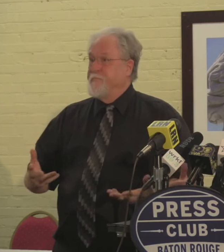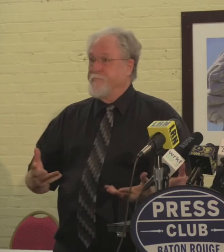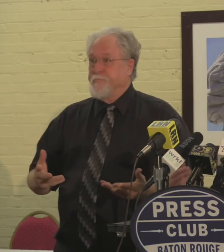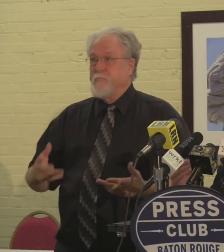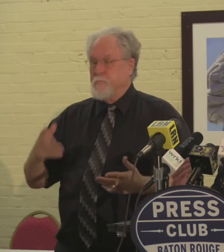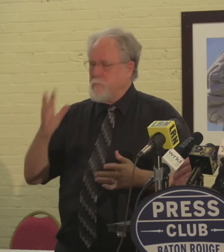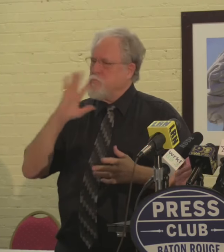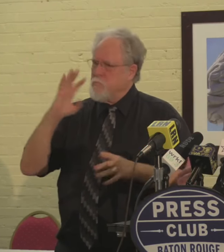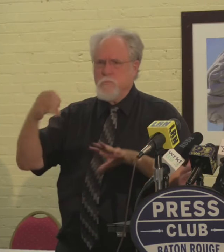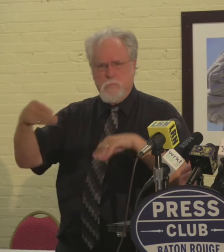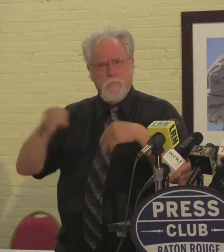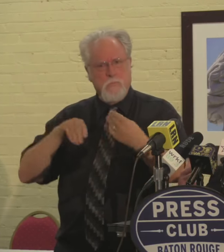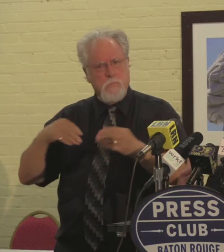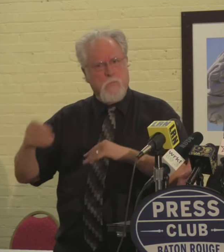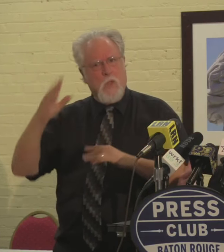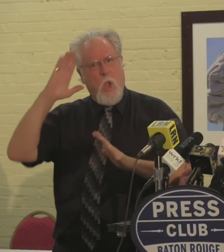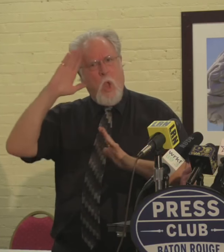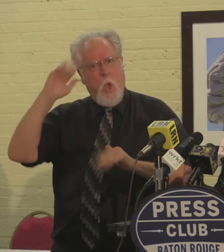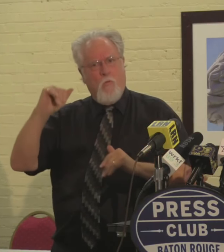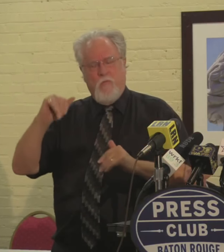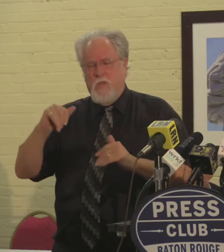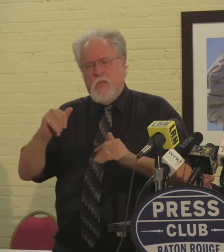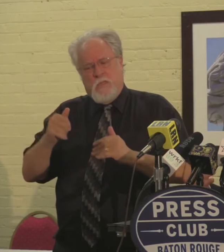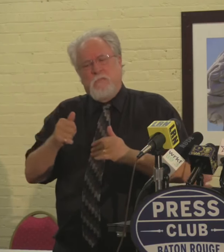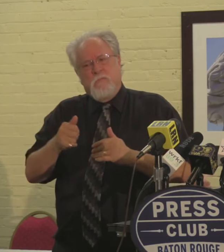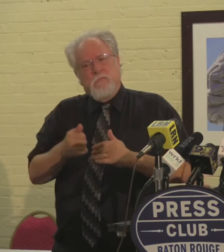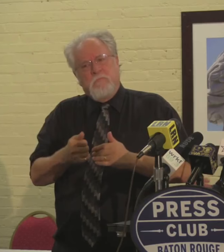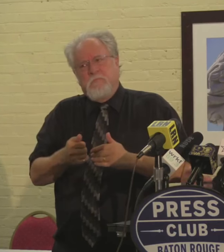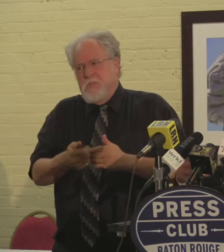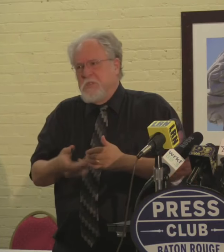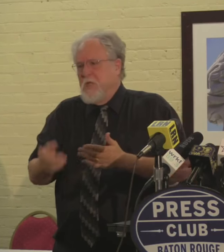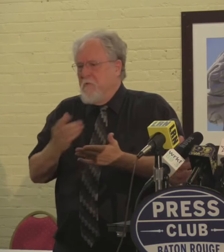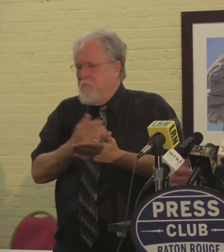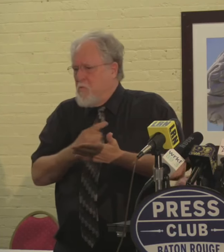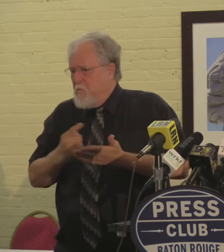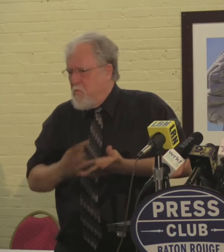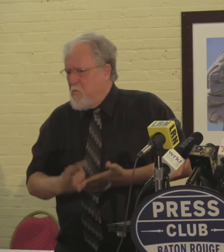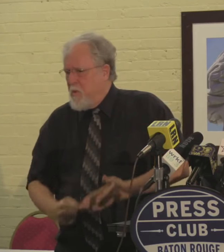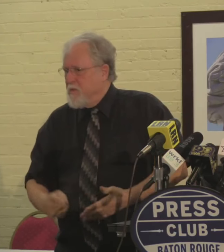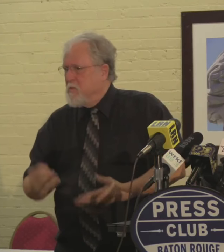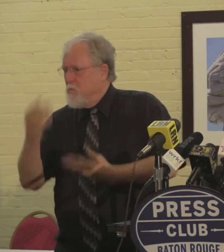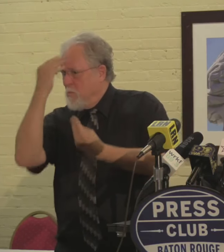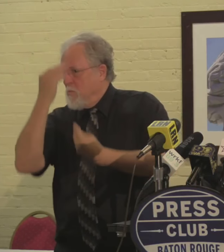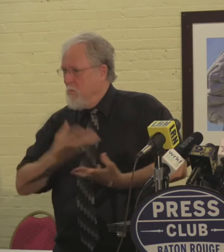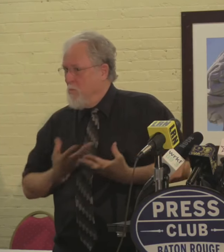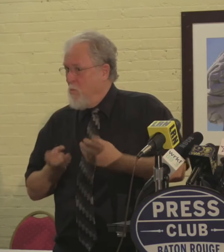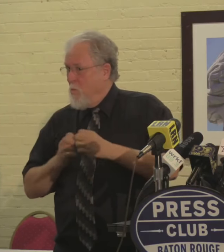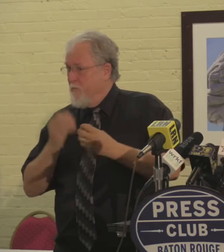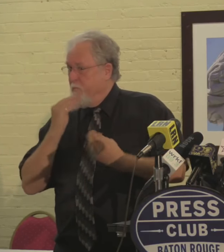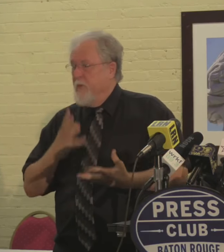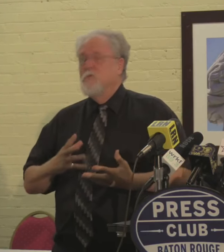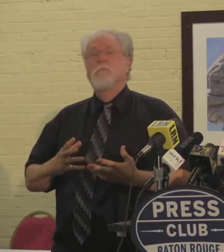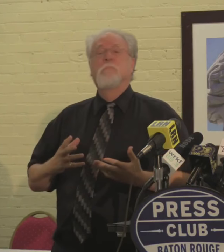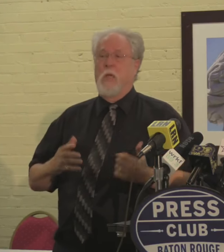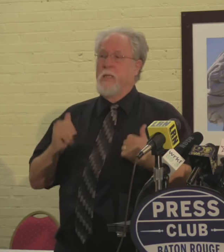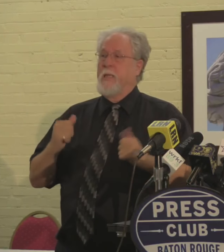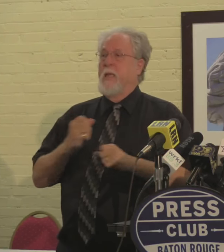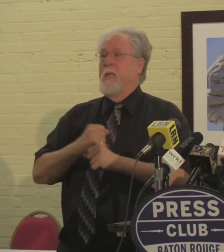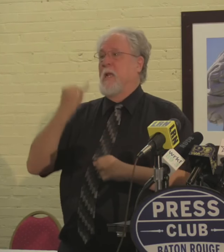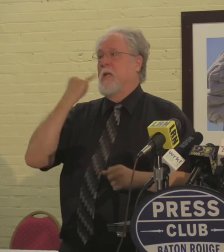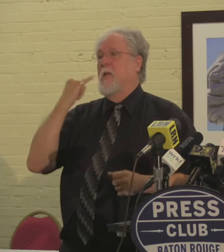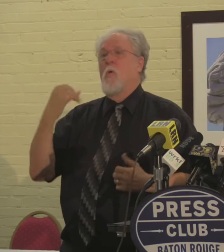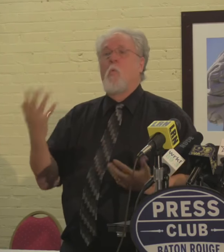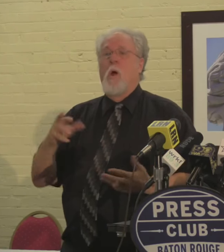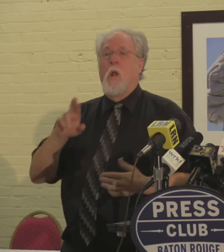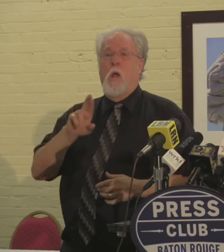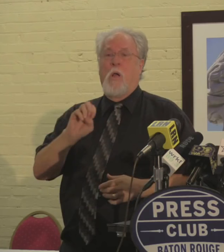very flexible because hopefully over the next several weeks we will get more information about that and we can get an idea of what